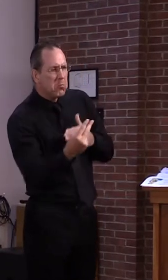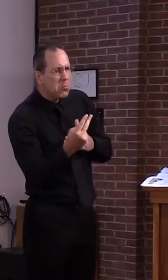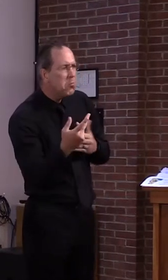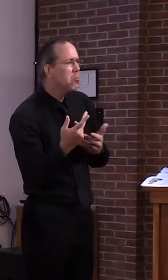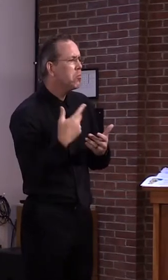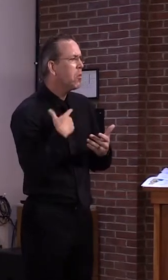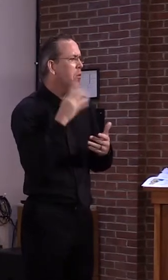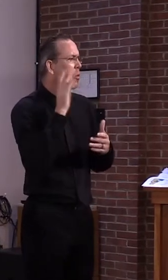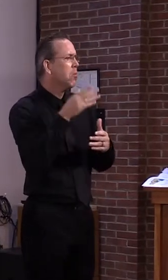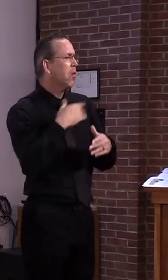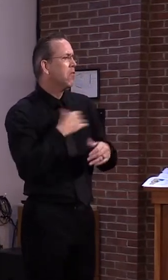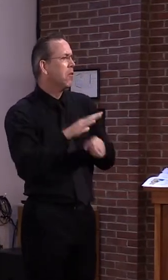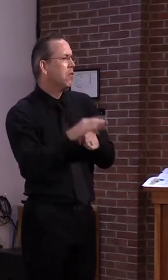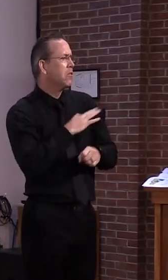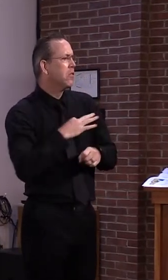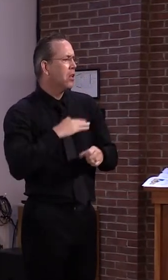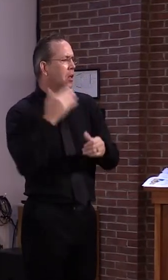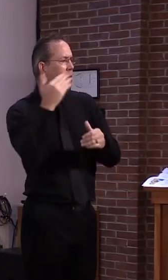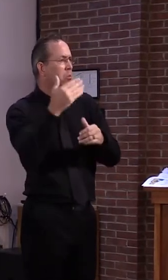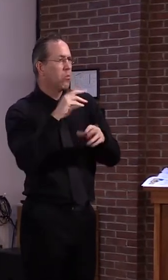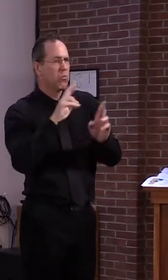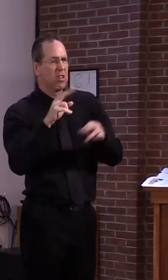running.